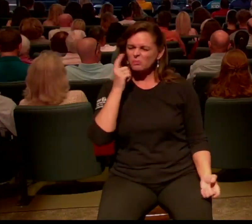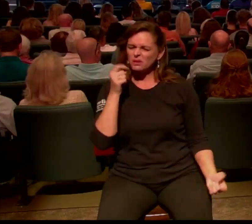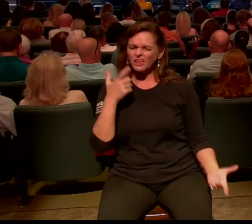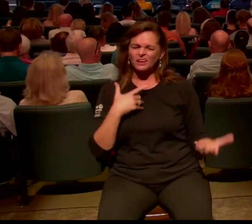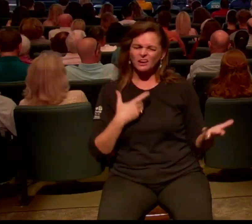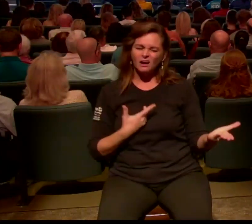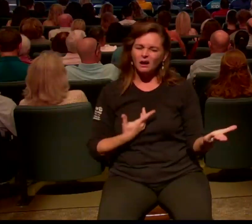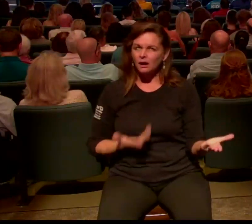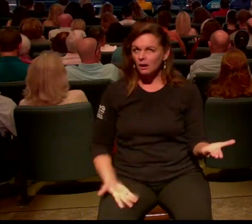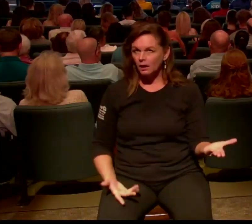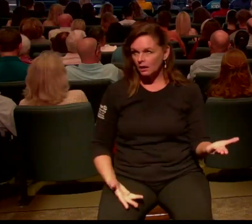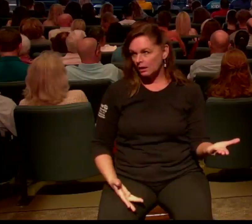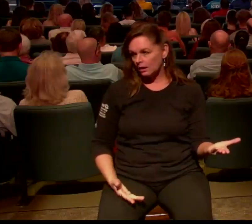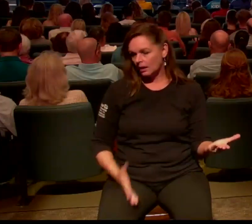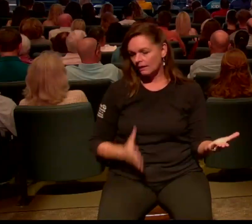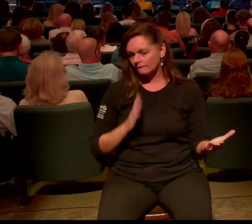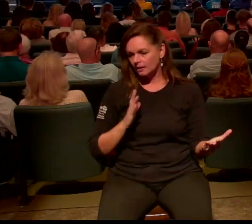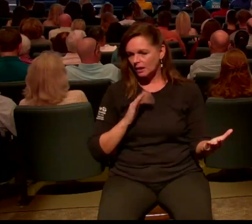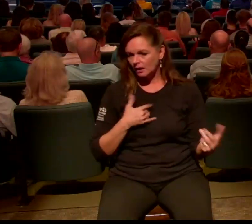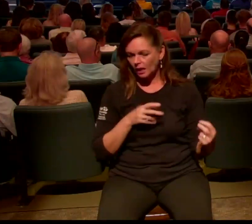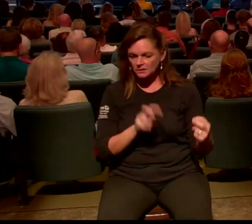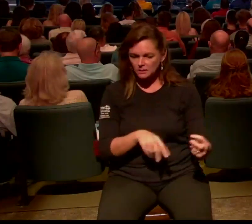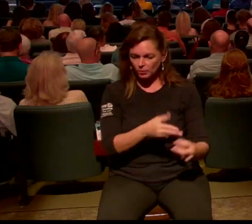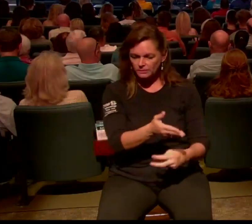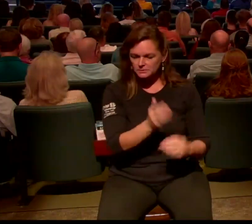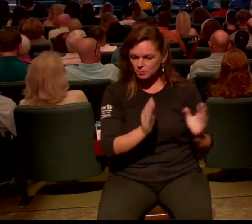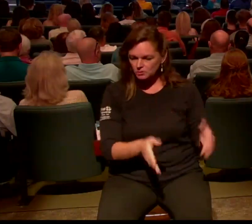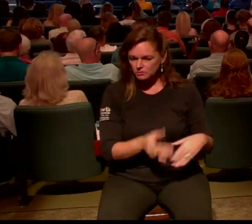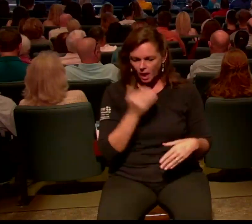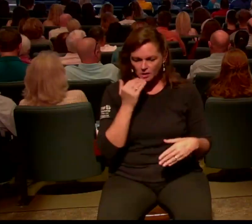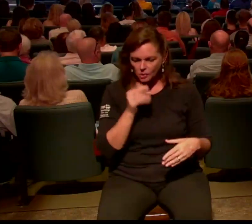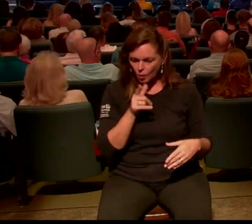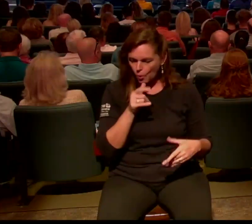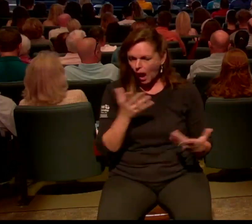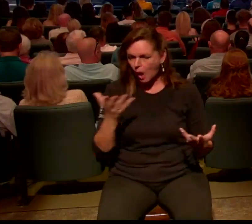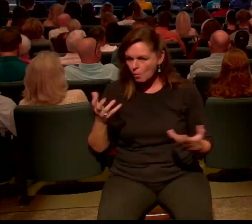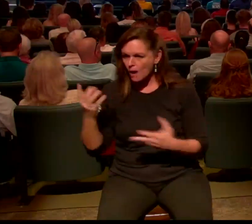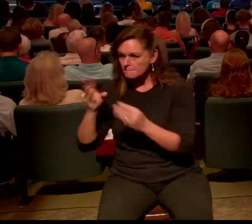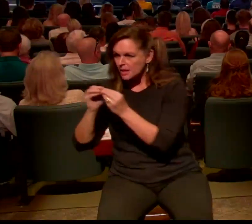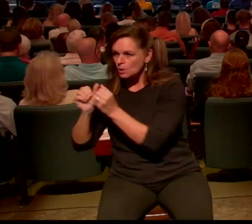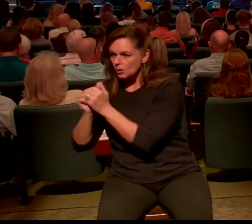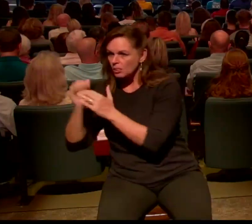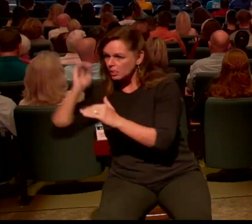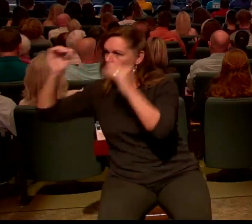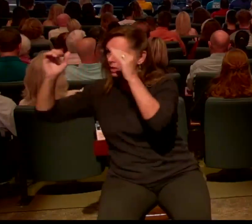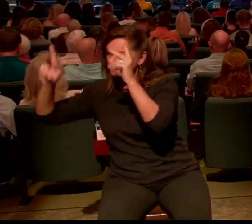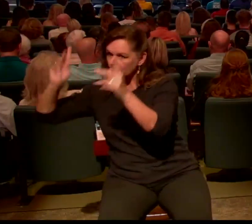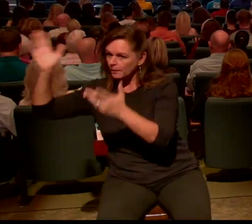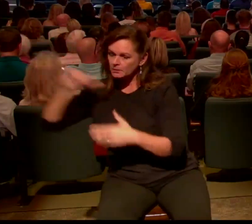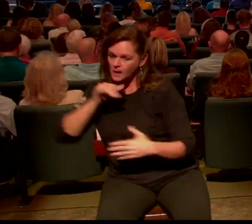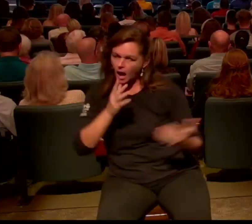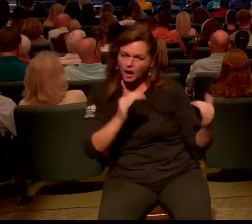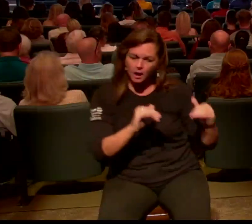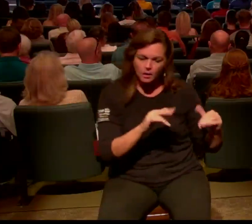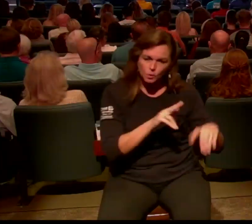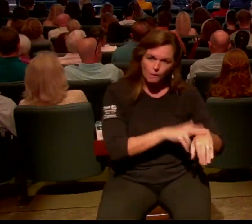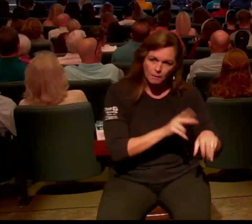okay, get him in, okay, good. So he sat down, and I said, okay, what can I do